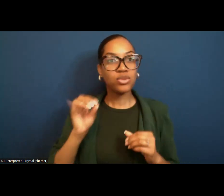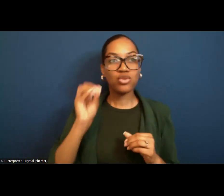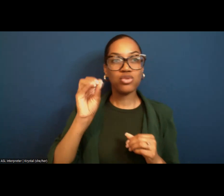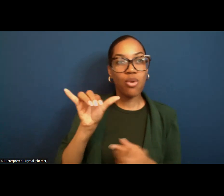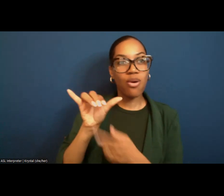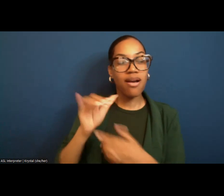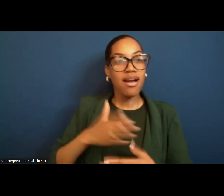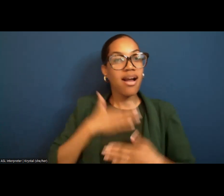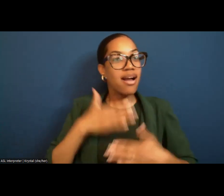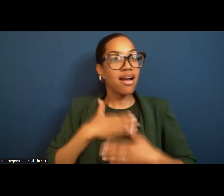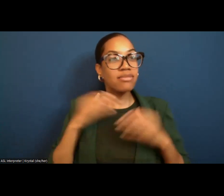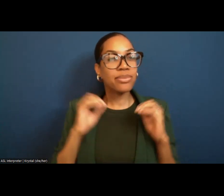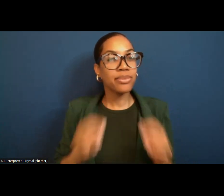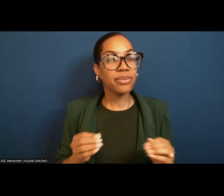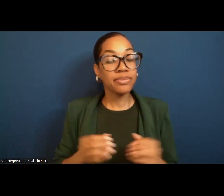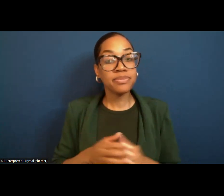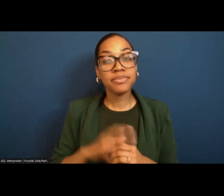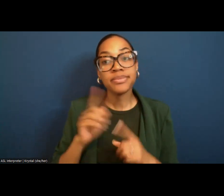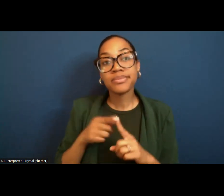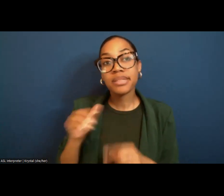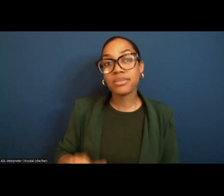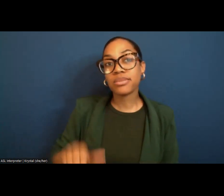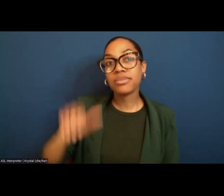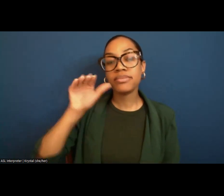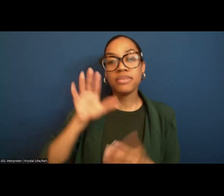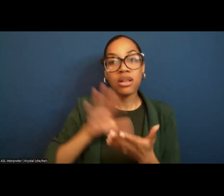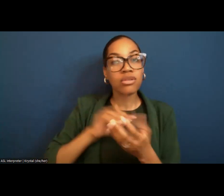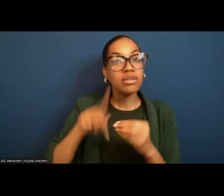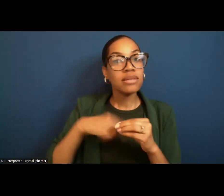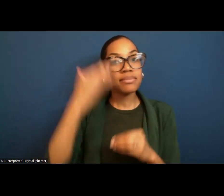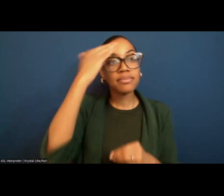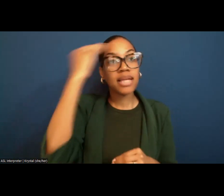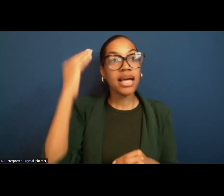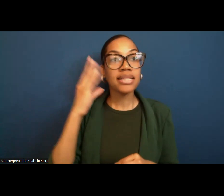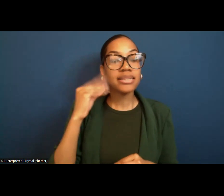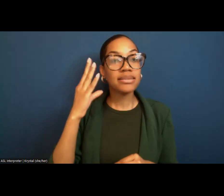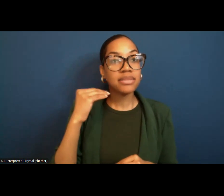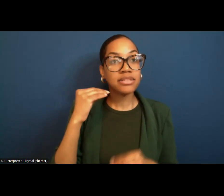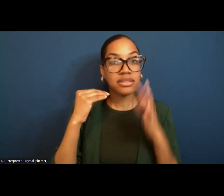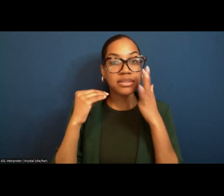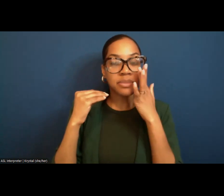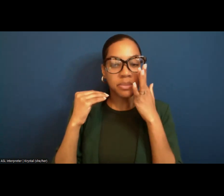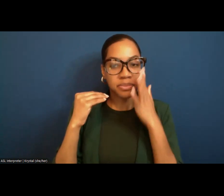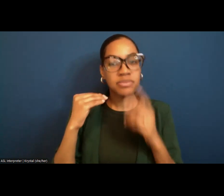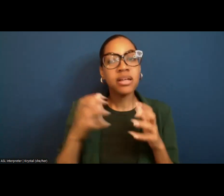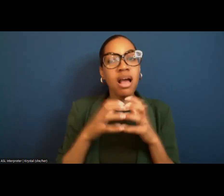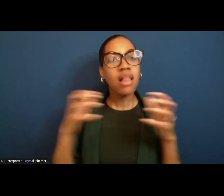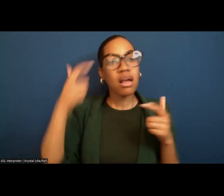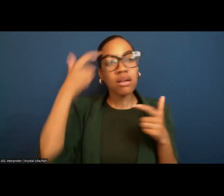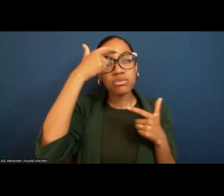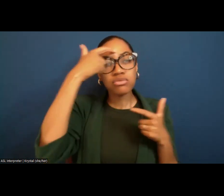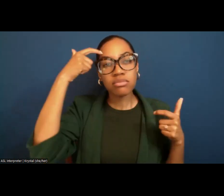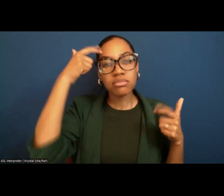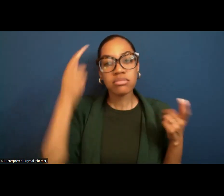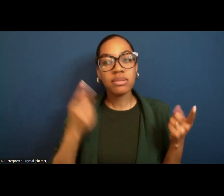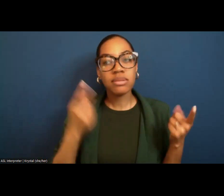years, particularly as I was learning, particularly about the Black experience, a lot of it, trauma and depression,